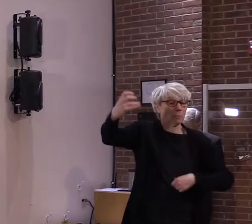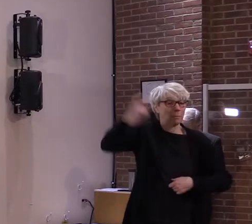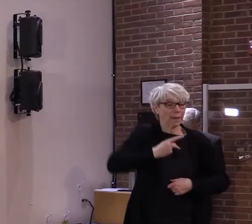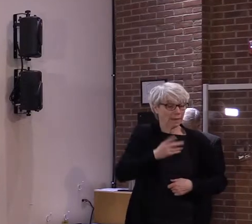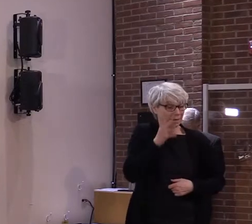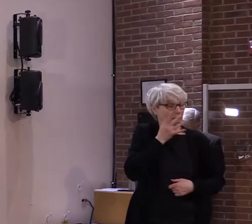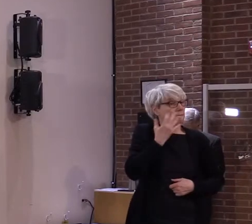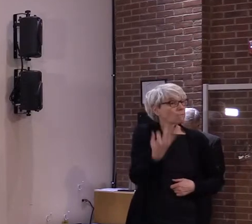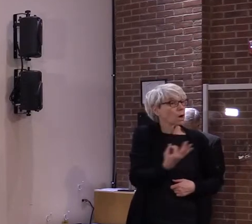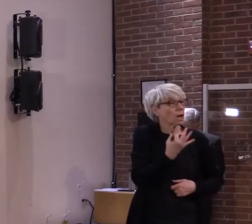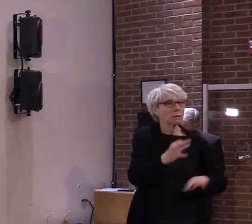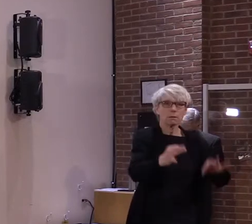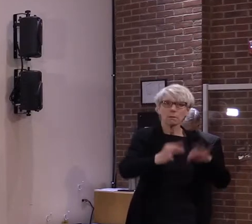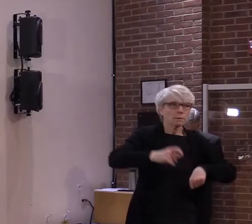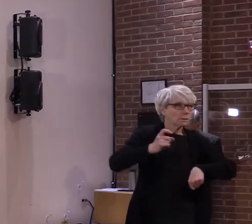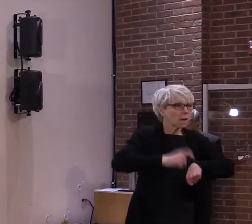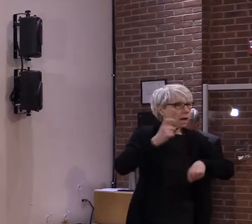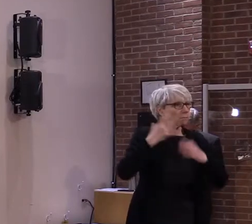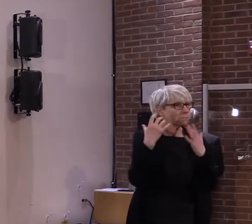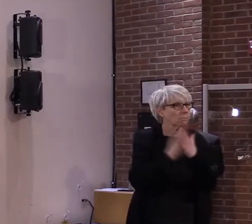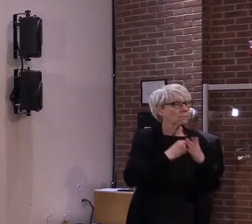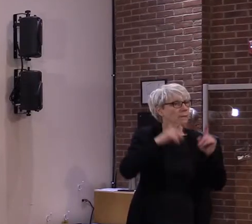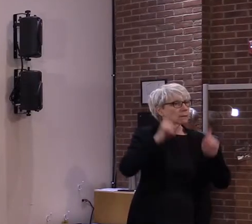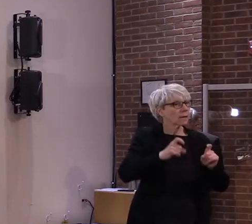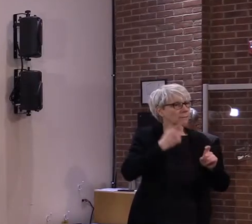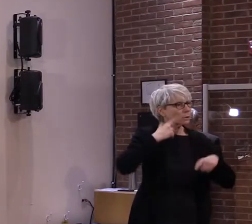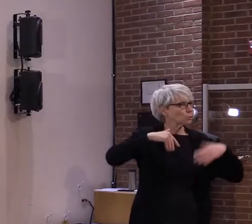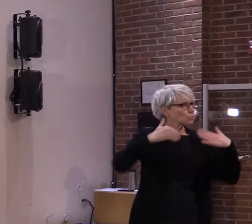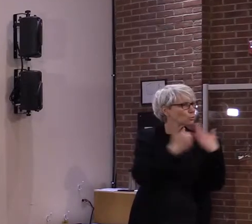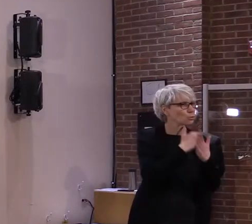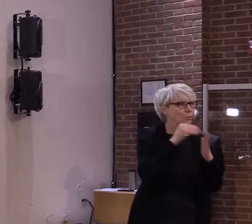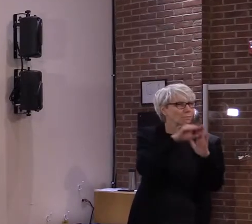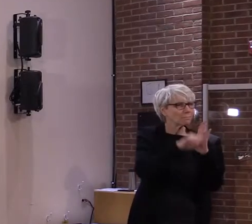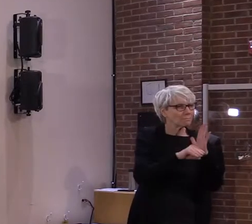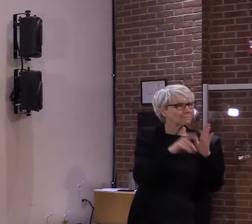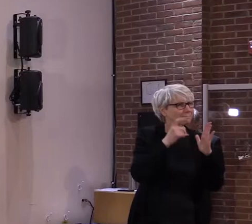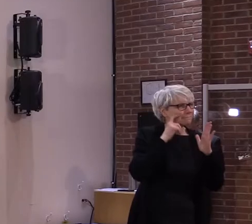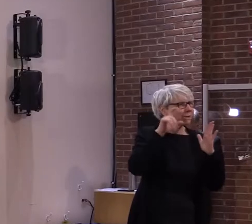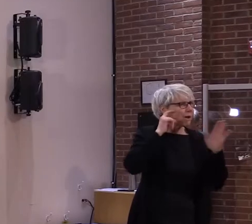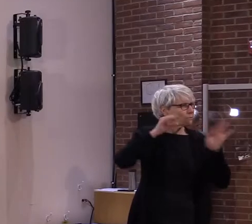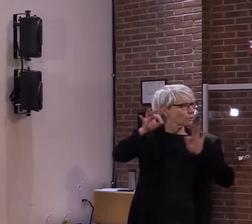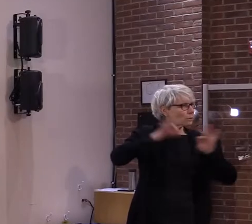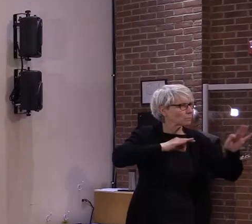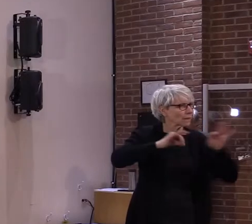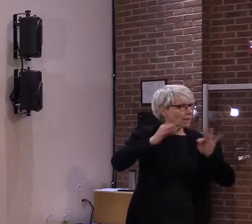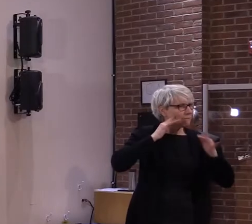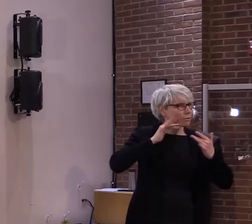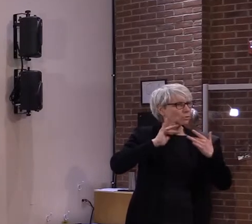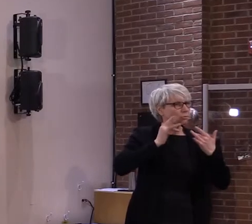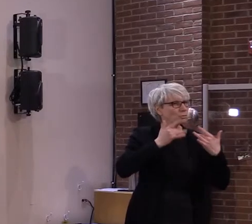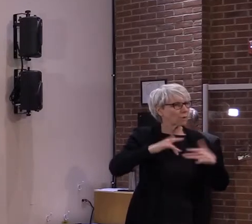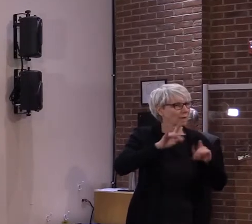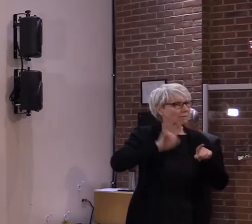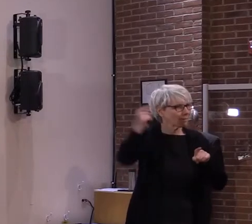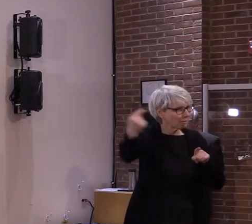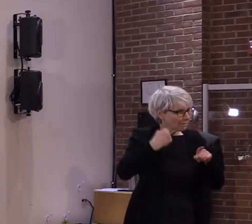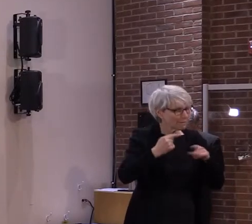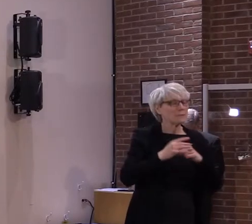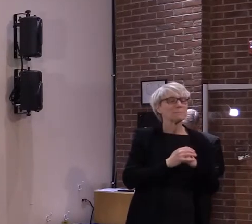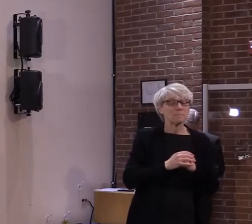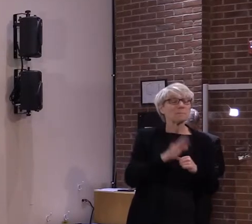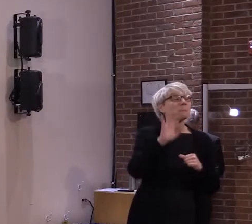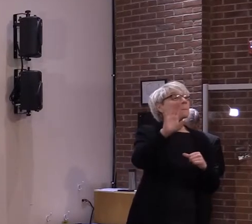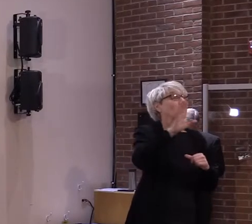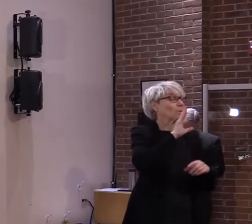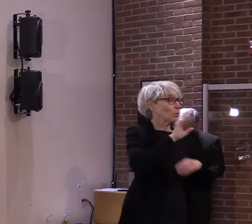new testing policy surrounding travel that the governor spoke about earlier. Now, speaking about